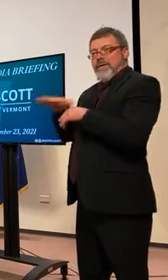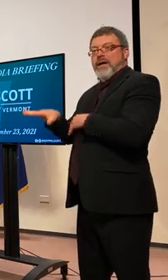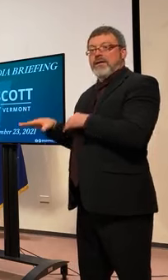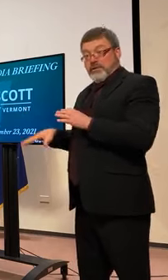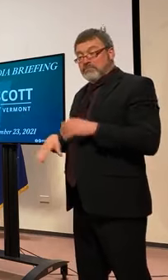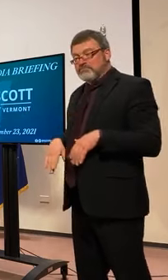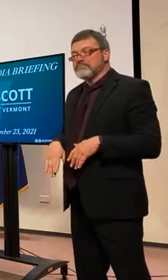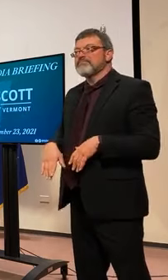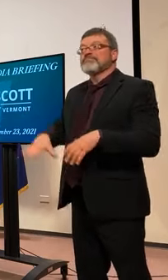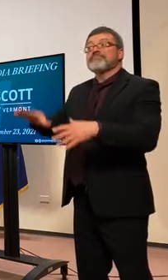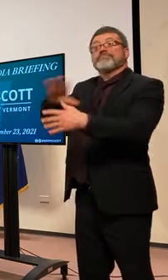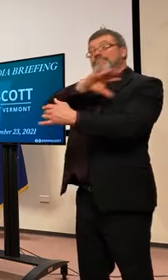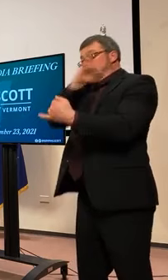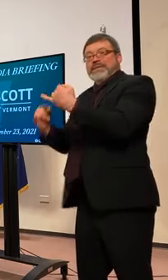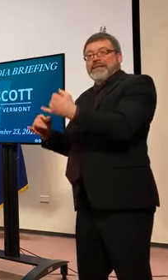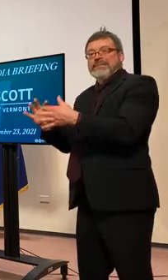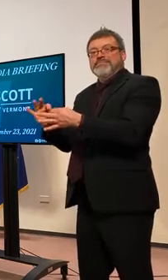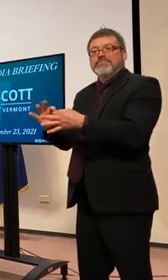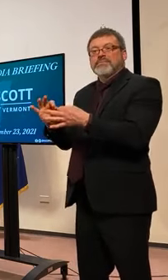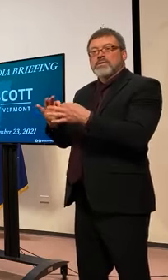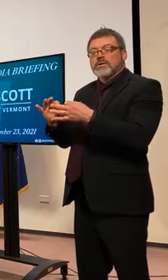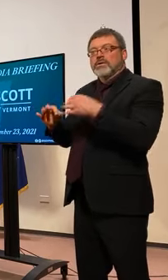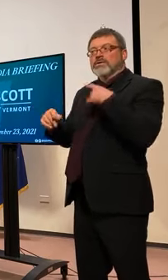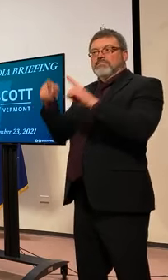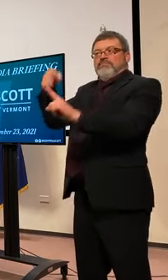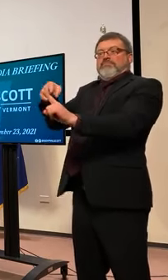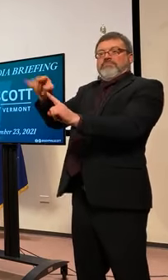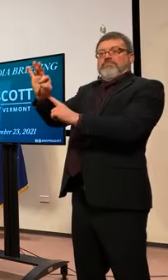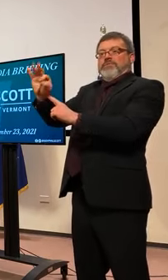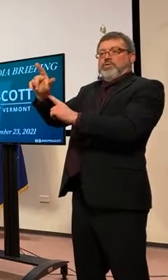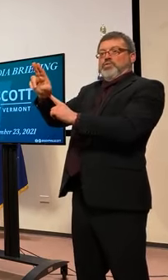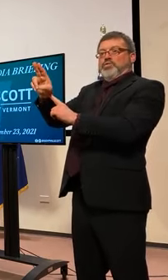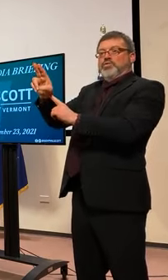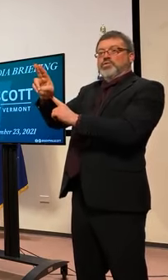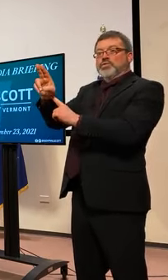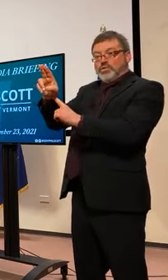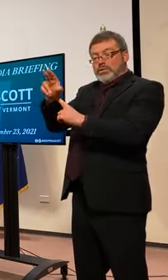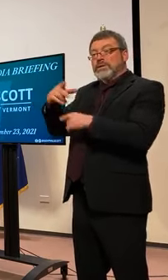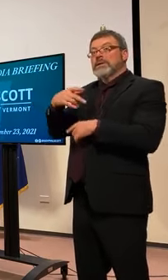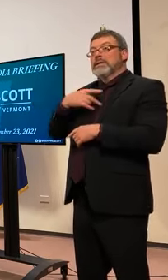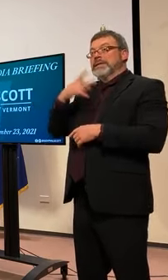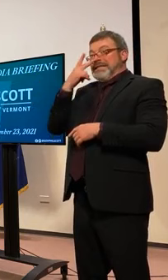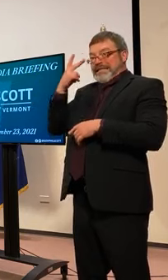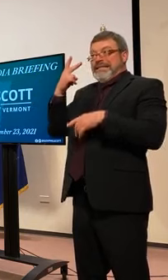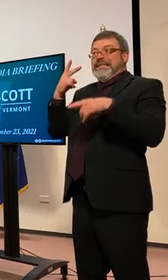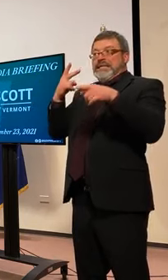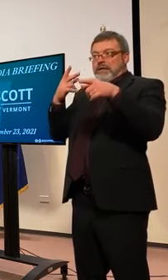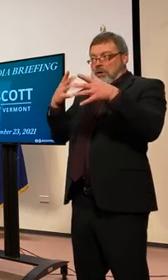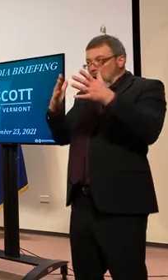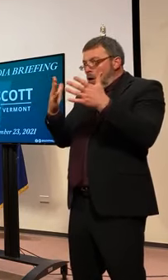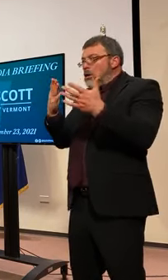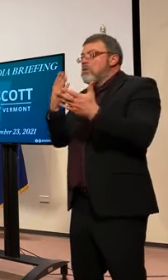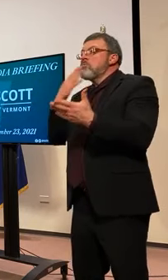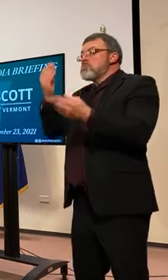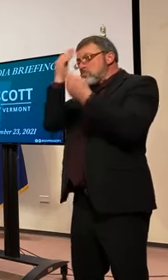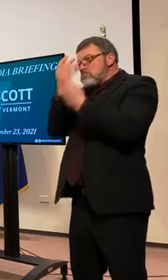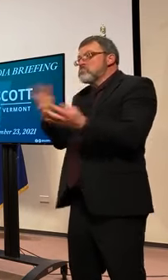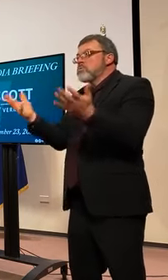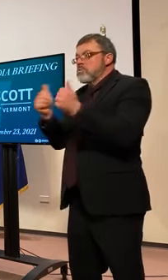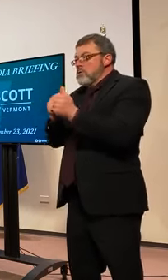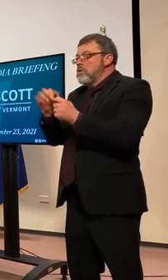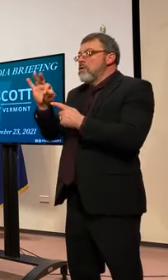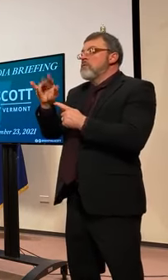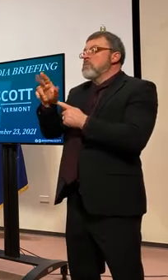in Vermont. Not a lot, but we've already seen some. So it seems that unlike last